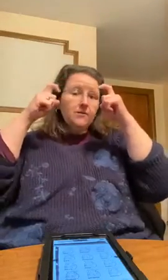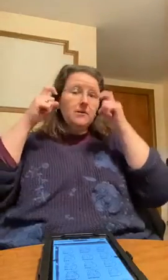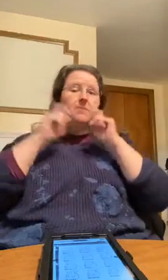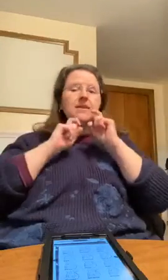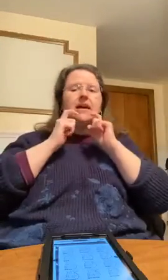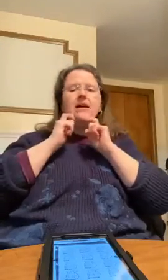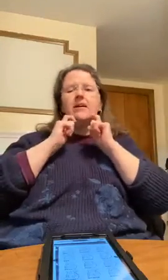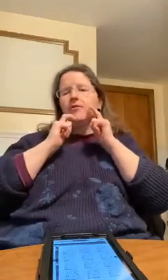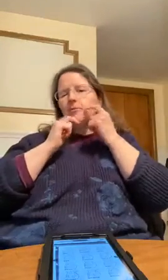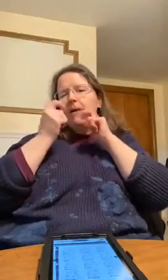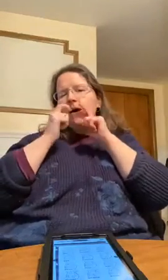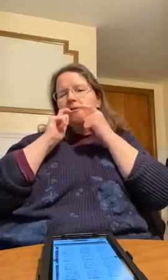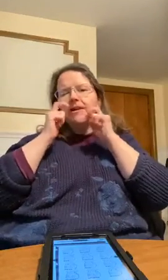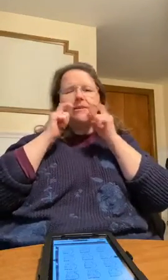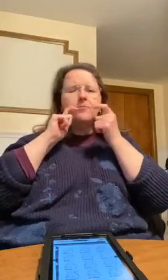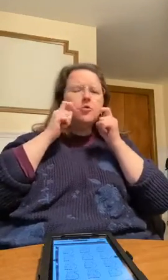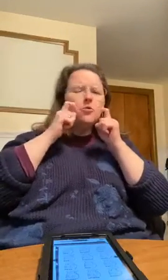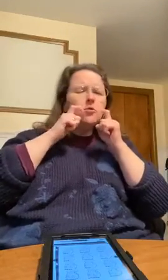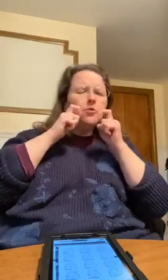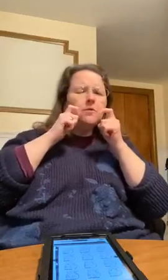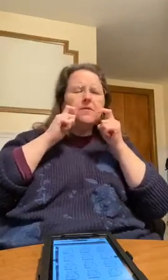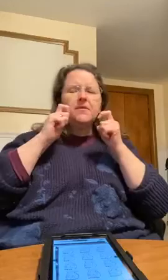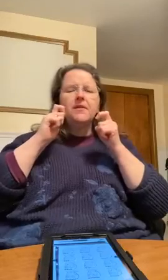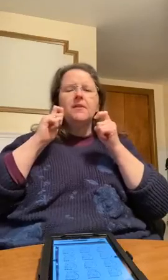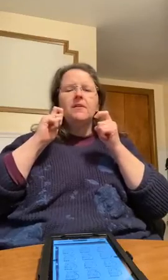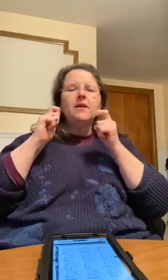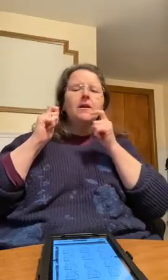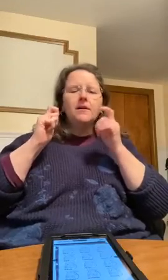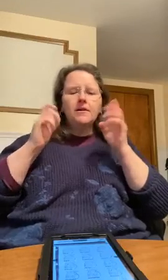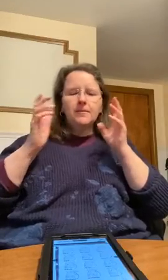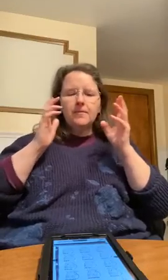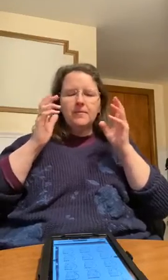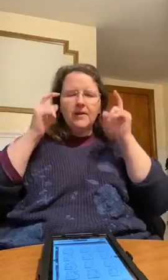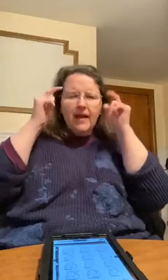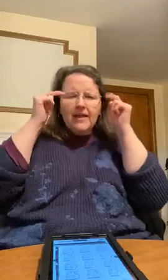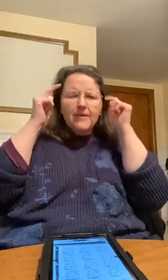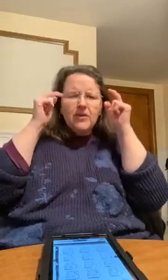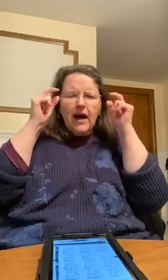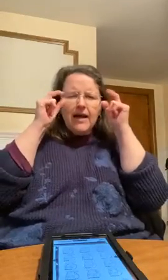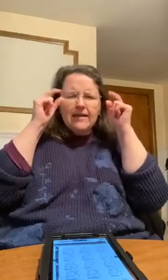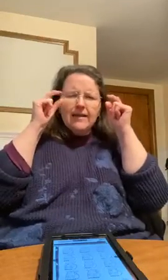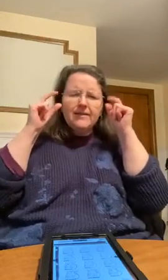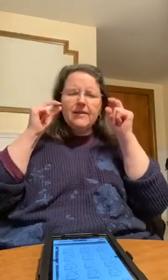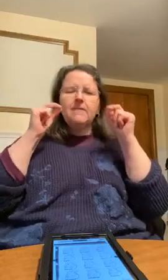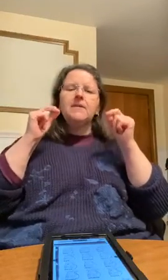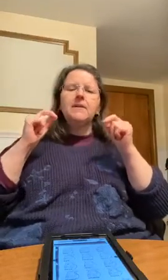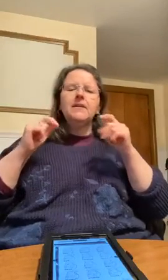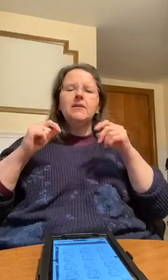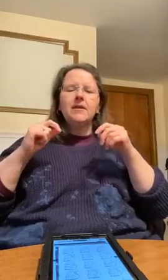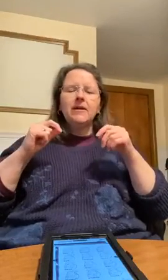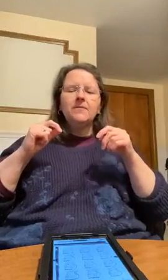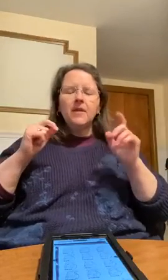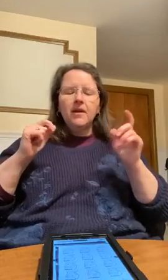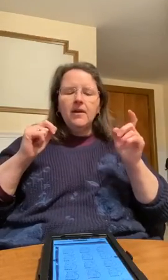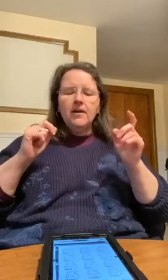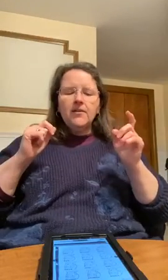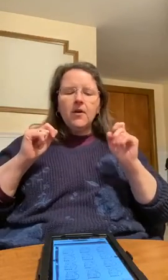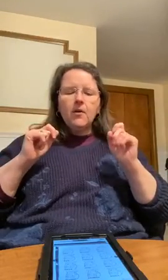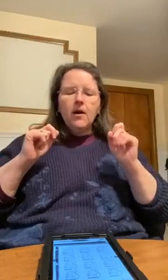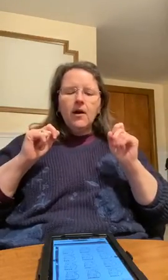and down, your mouth kind of moves, even your eyelids and everything. Okay, so